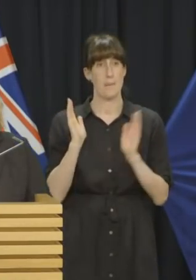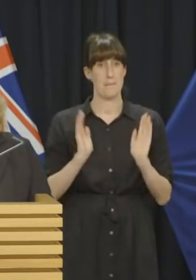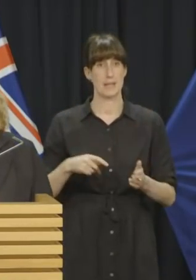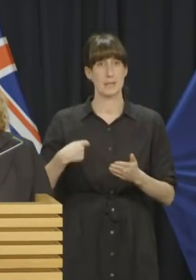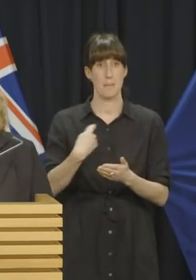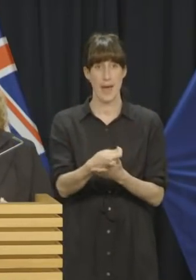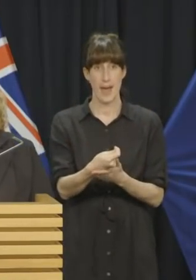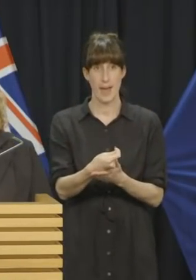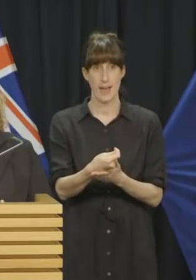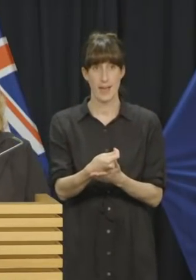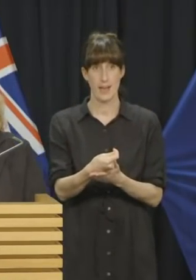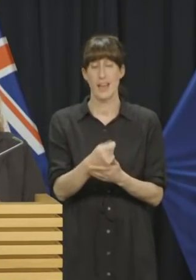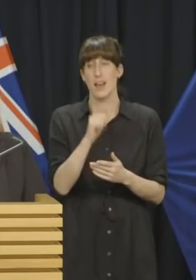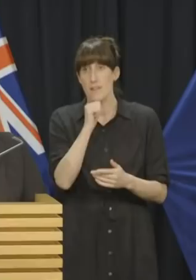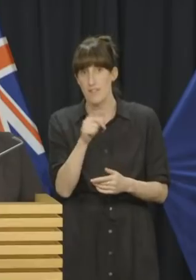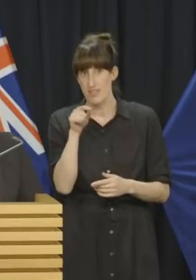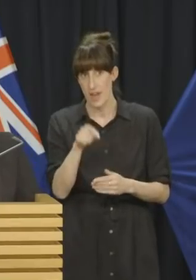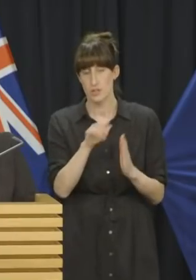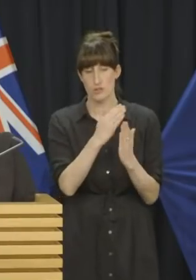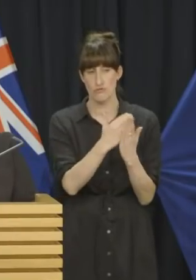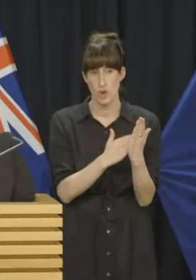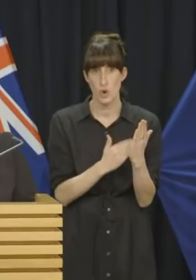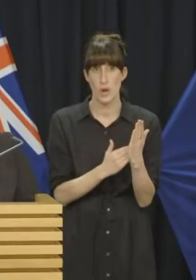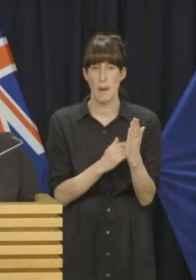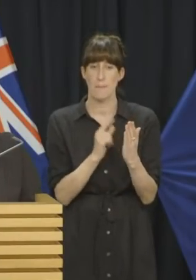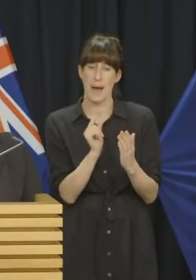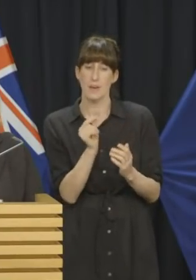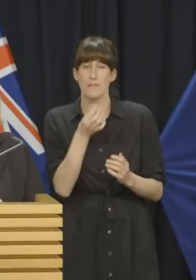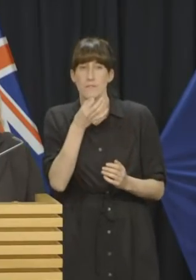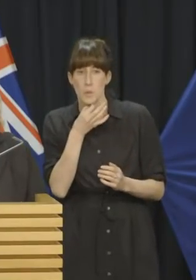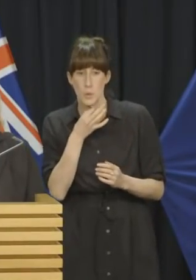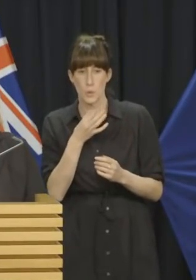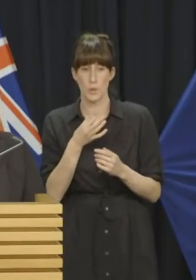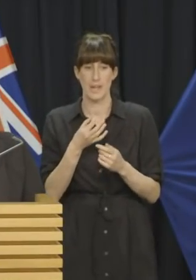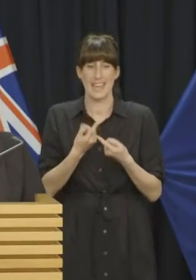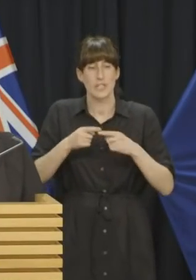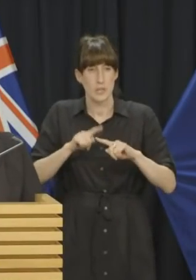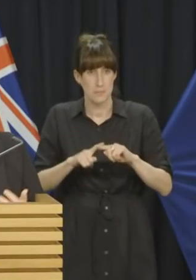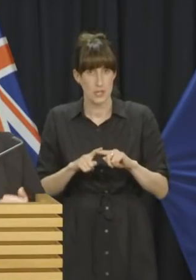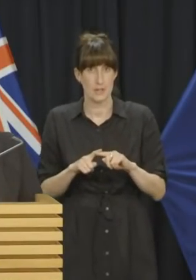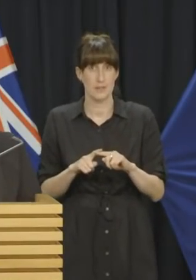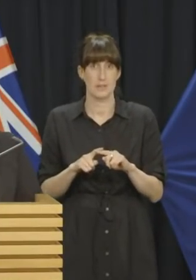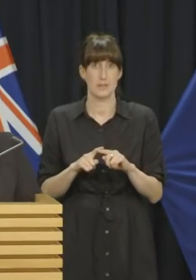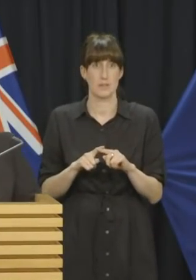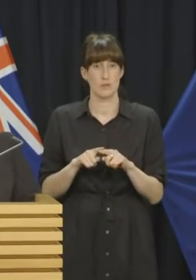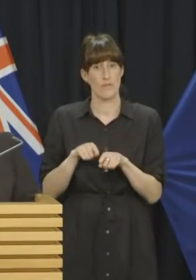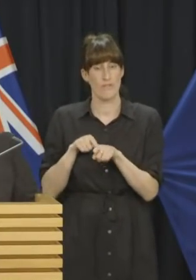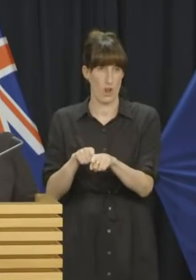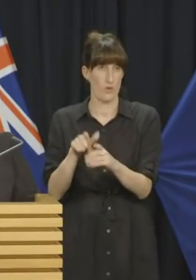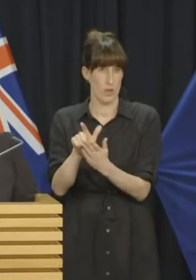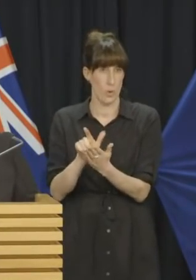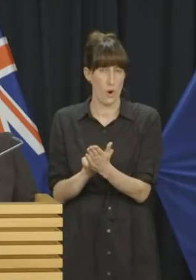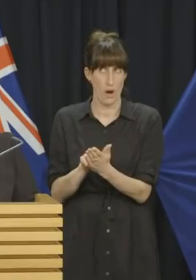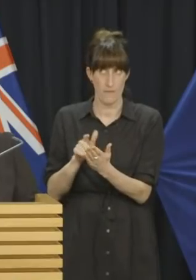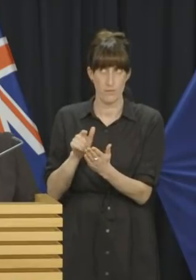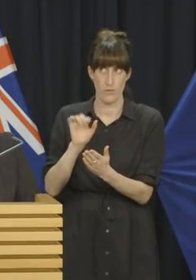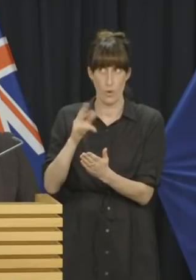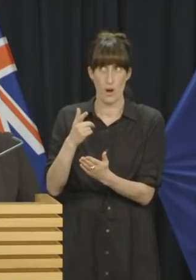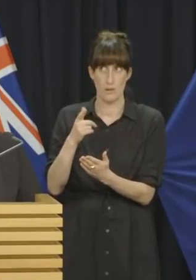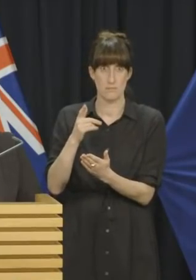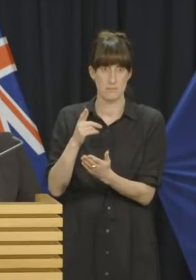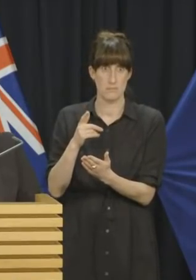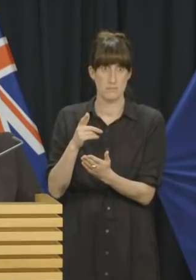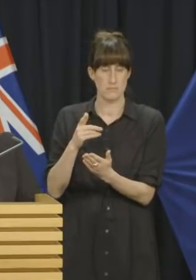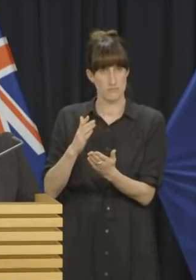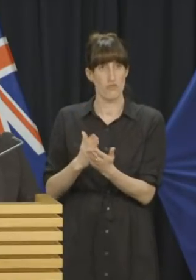paid, but we put in place the required waivers that would be required to meet our legal obligations for the rights of New Zealanders to